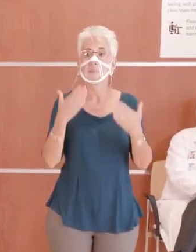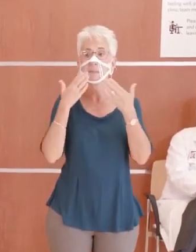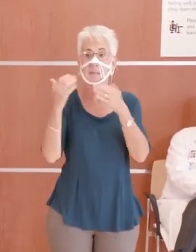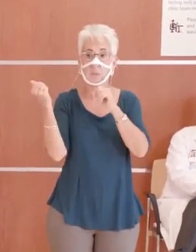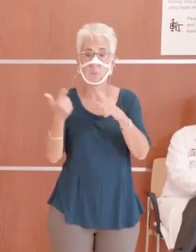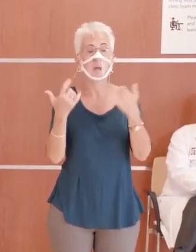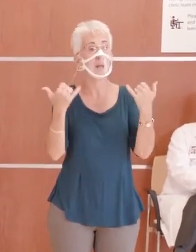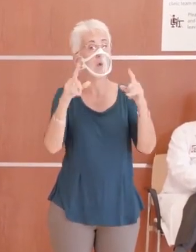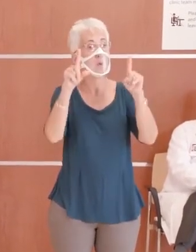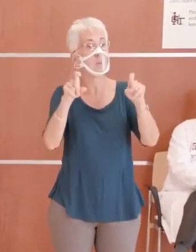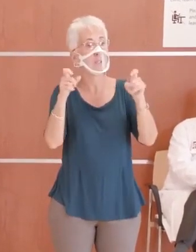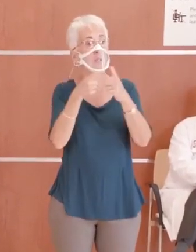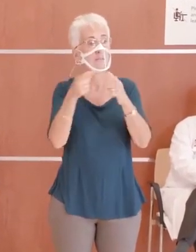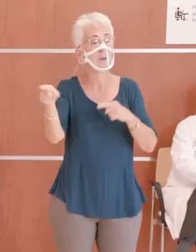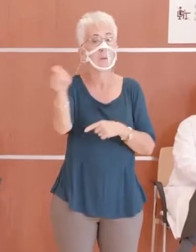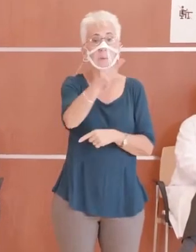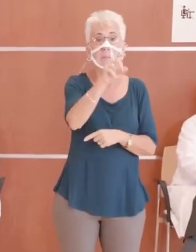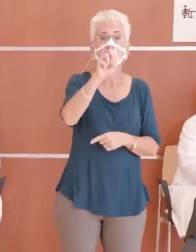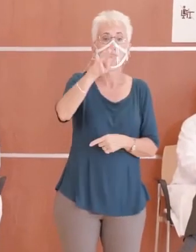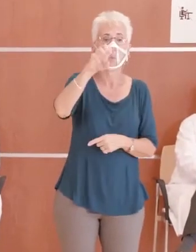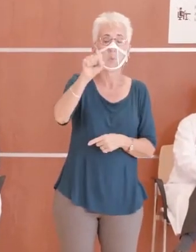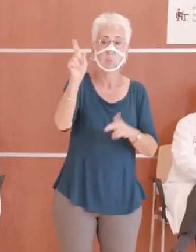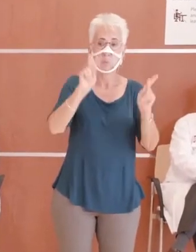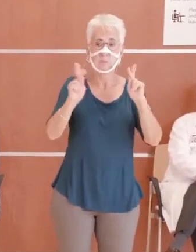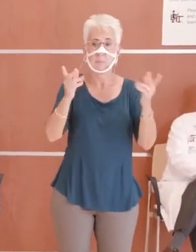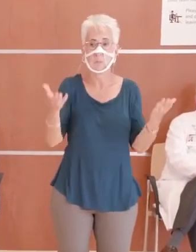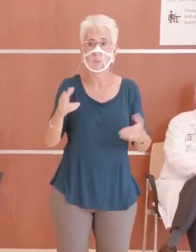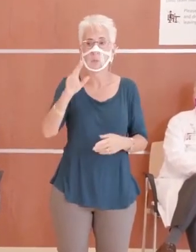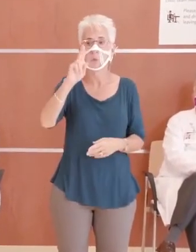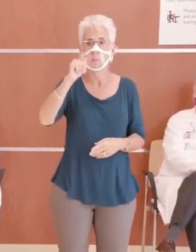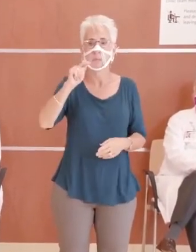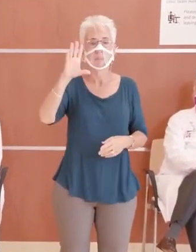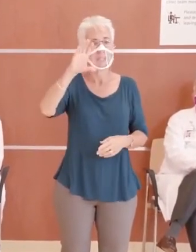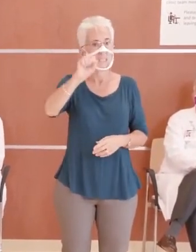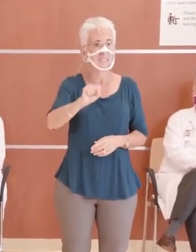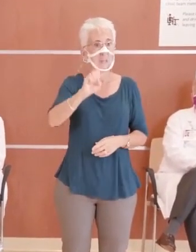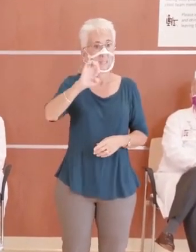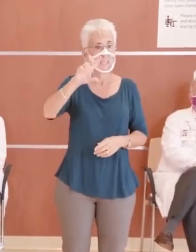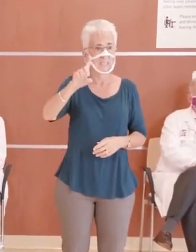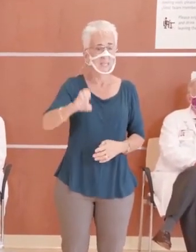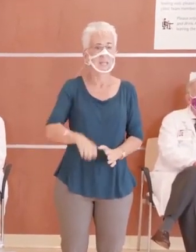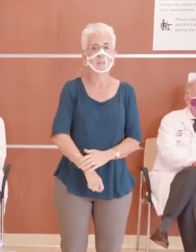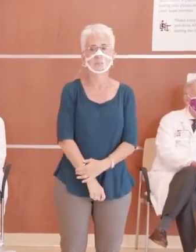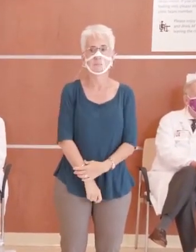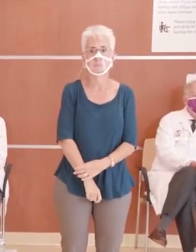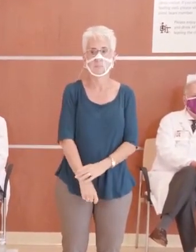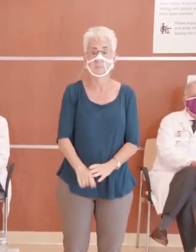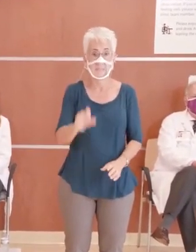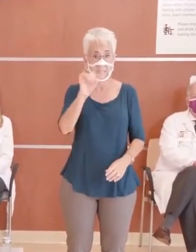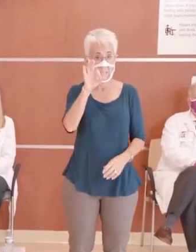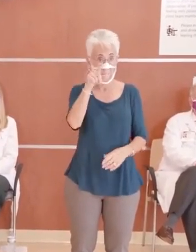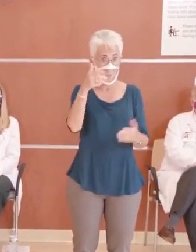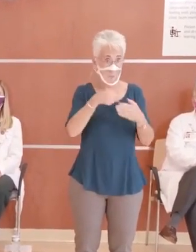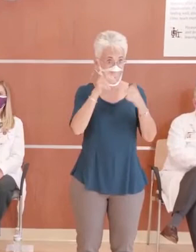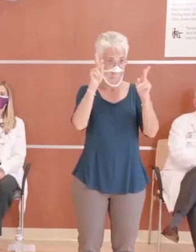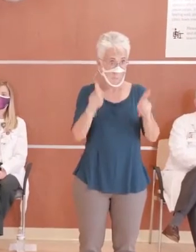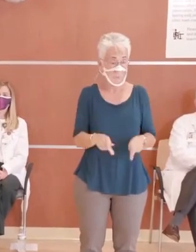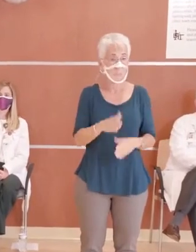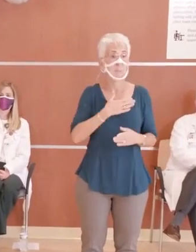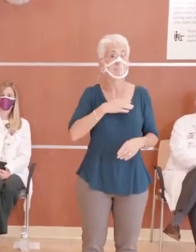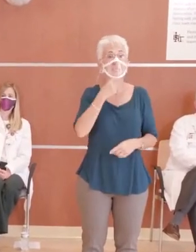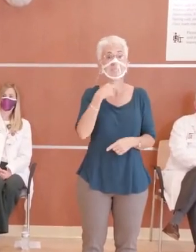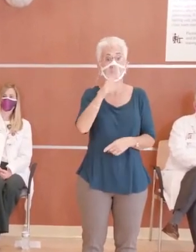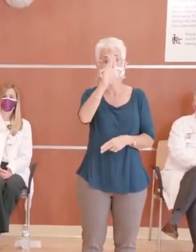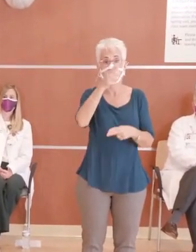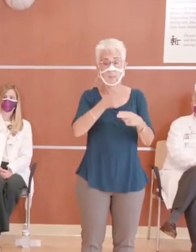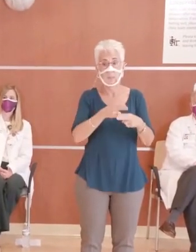And now we'll take questions from the media here at UPMC Southside and those joining us remotely online. If you're here in person, please state your name